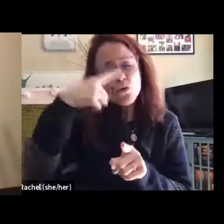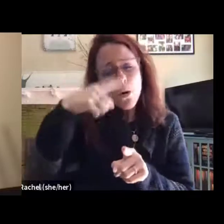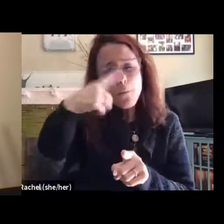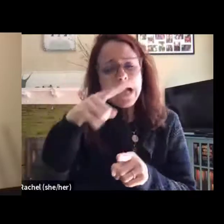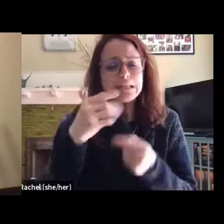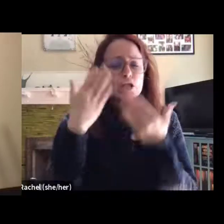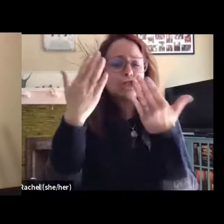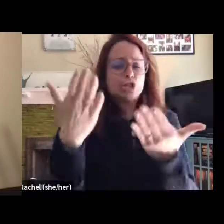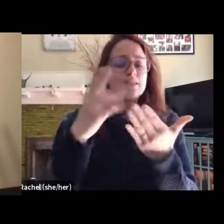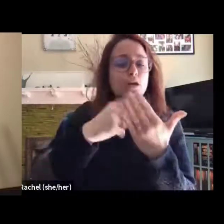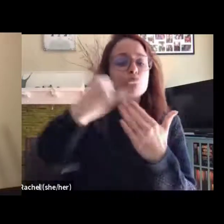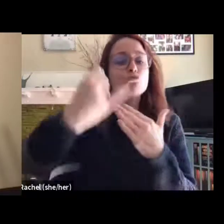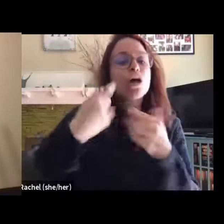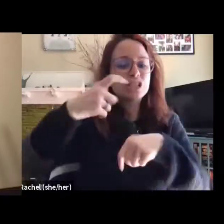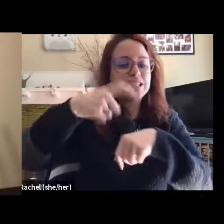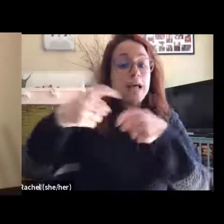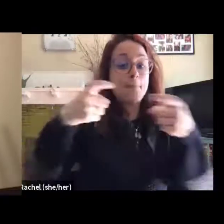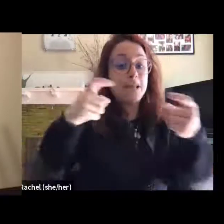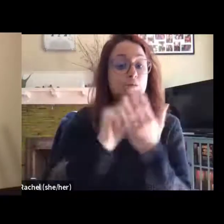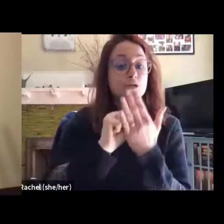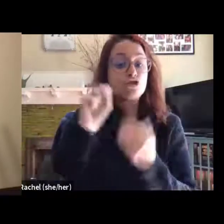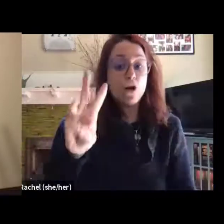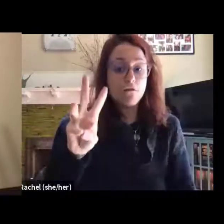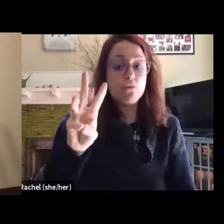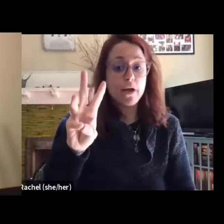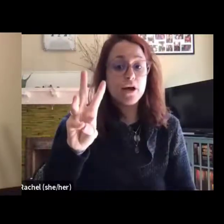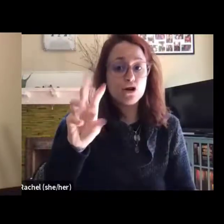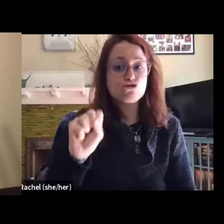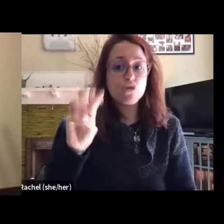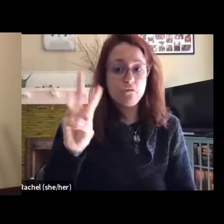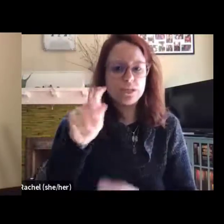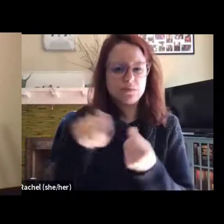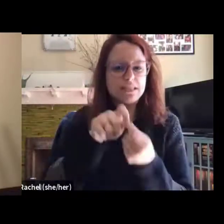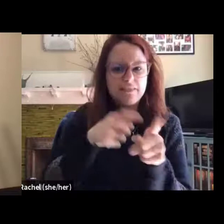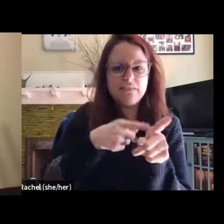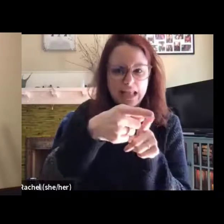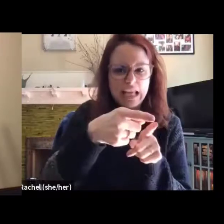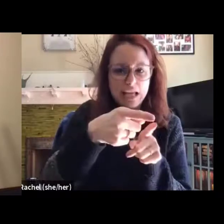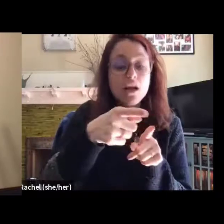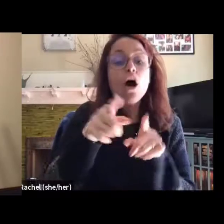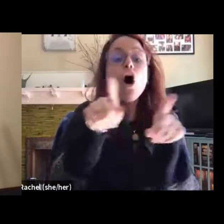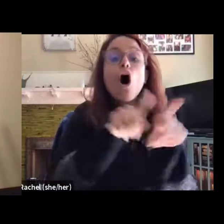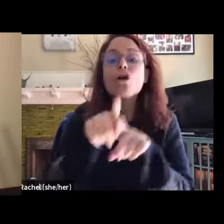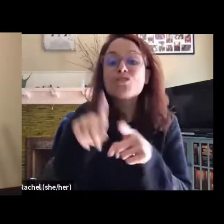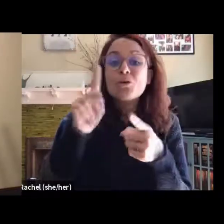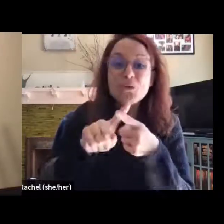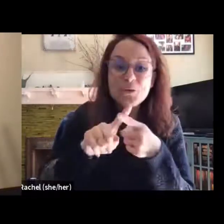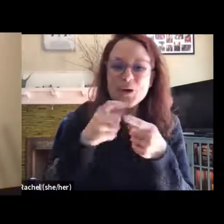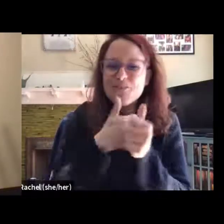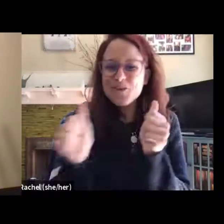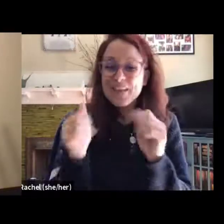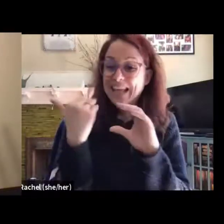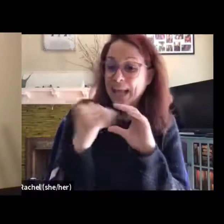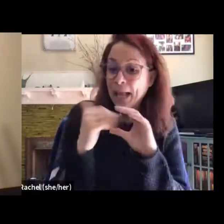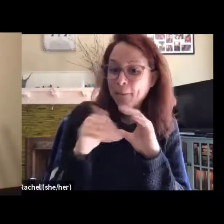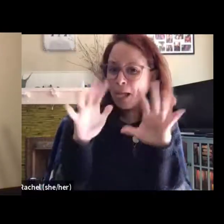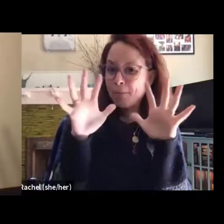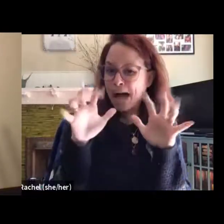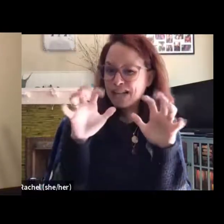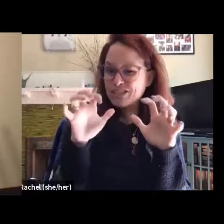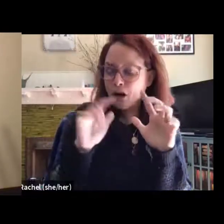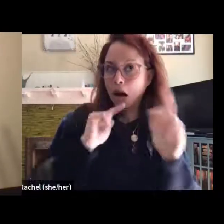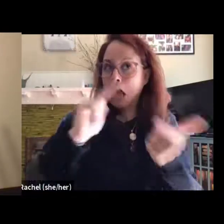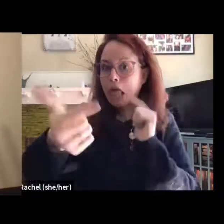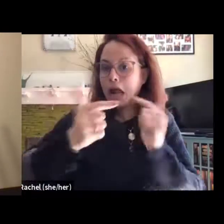management software? And also to avoid the email monster of communicating back and forth